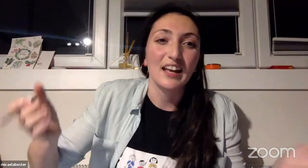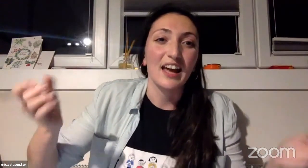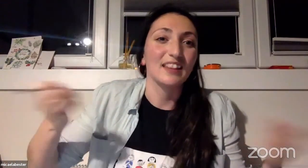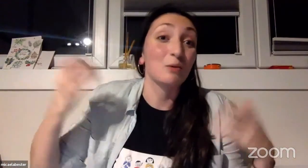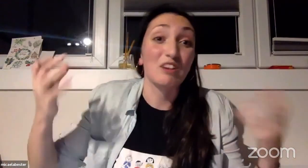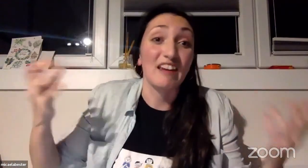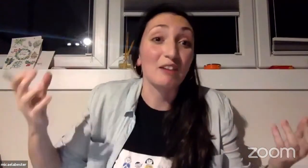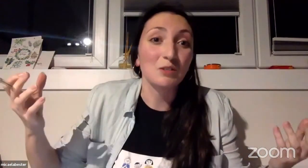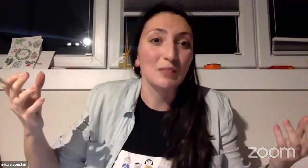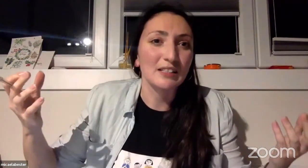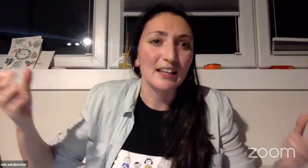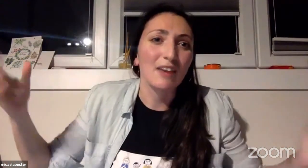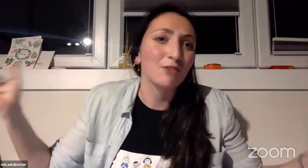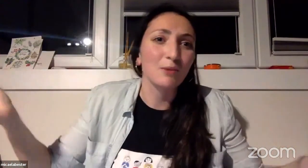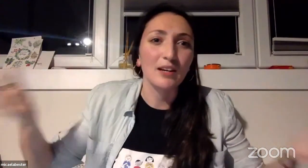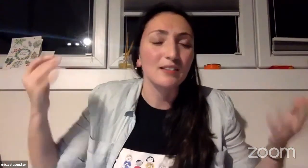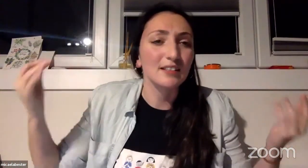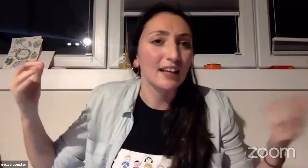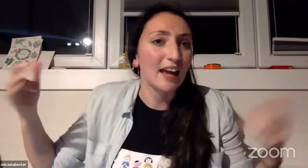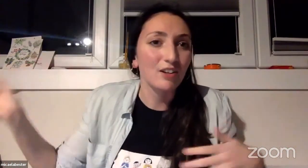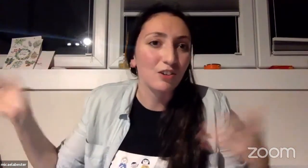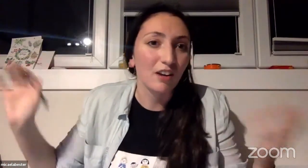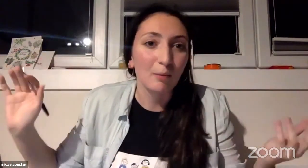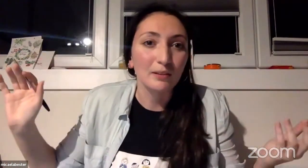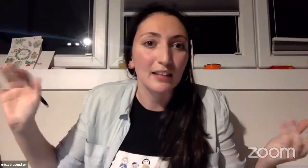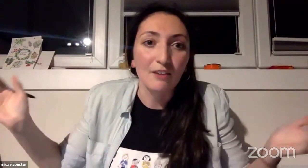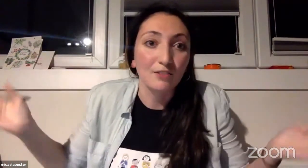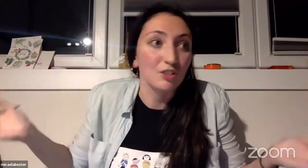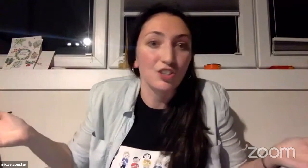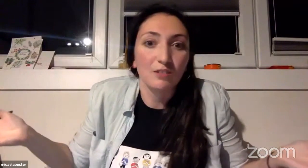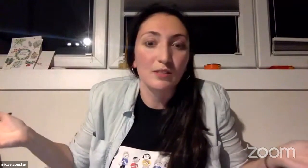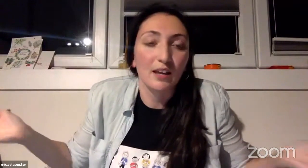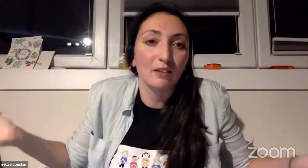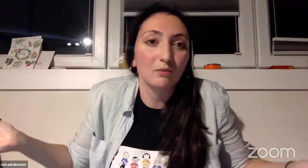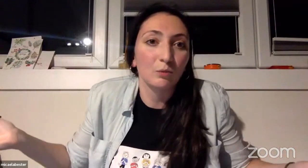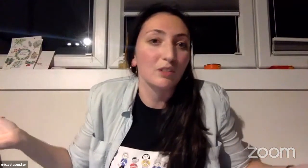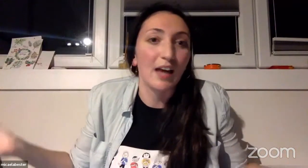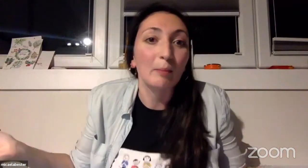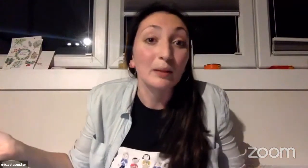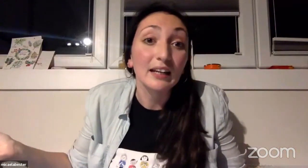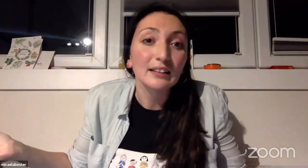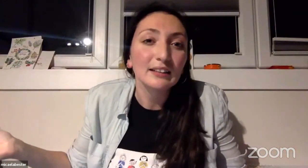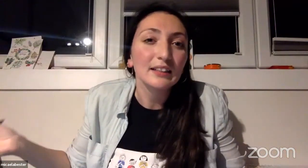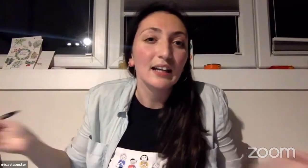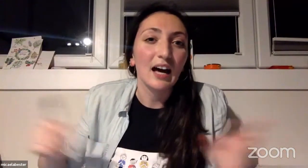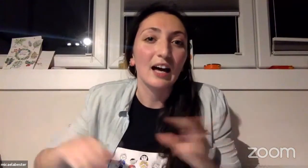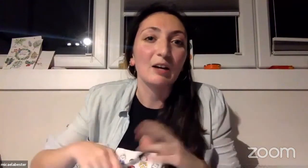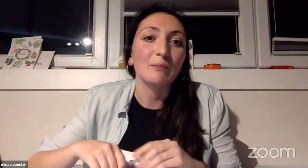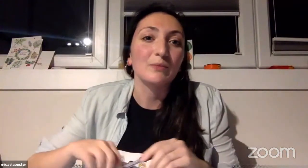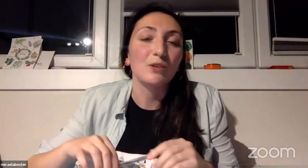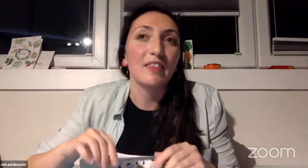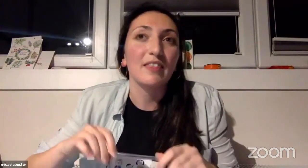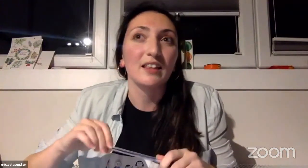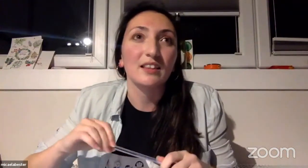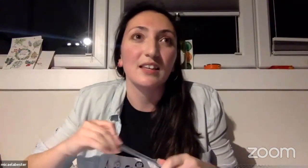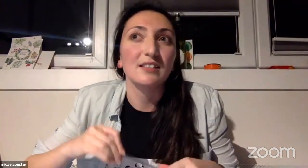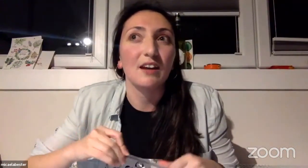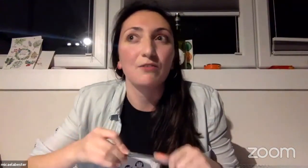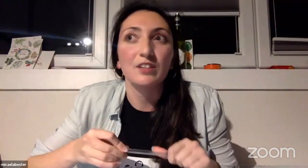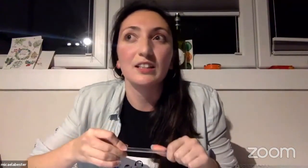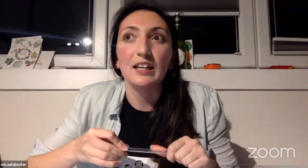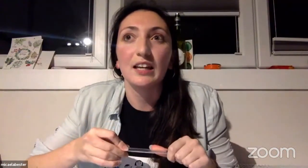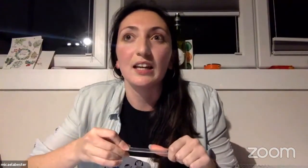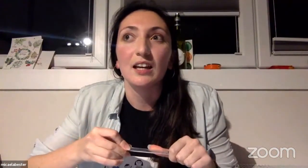destination and there were announcements and everyone else in the carriage got up and left and she was like, what's happening? So I think that